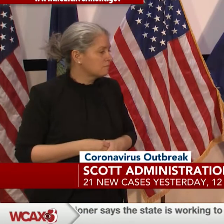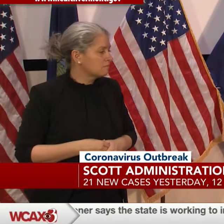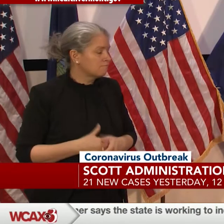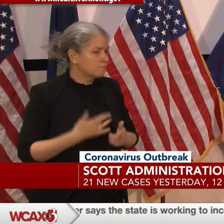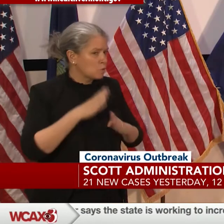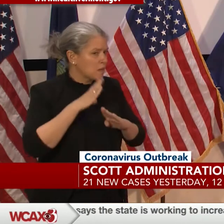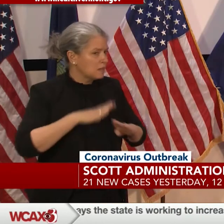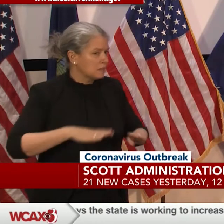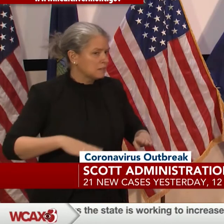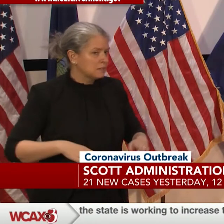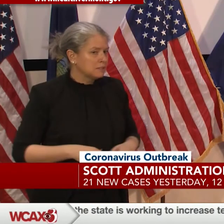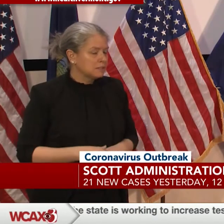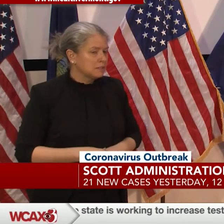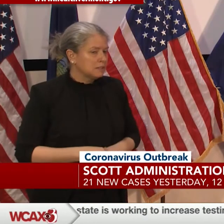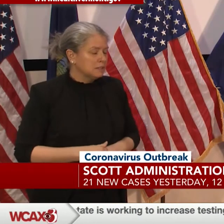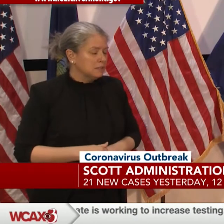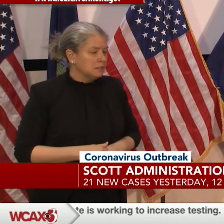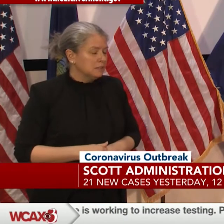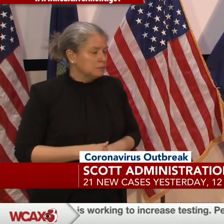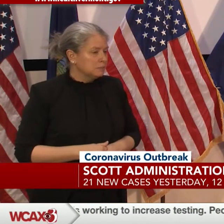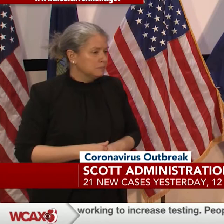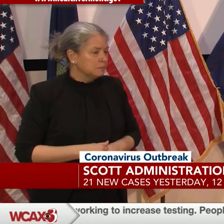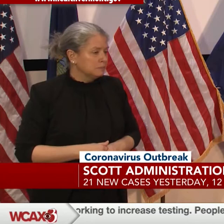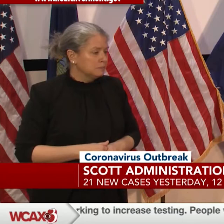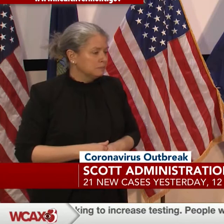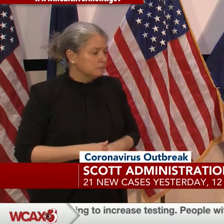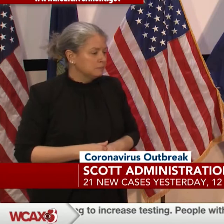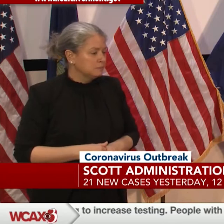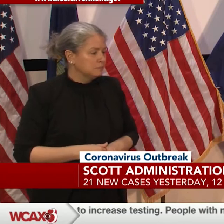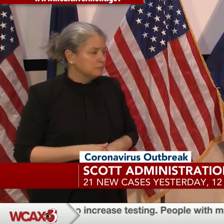Andrew, star 6 to unmute.